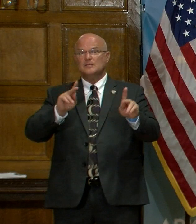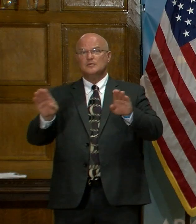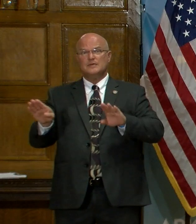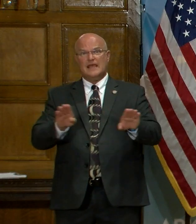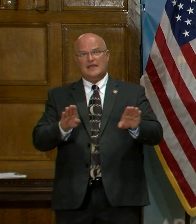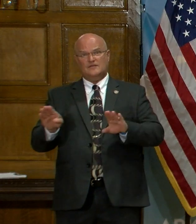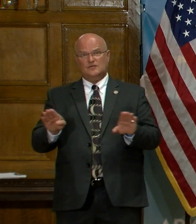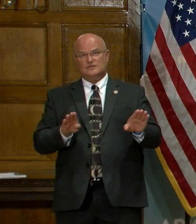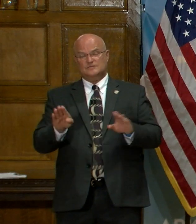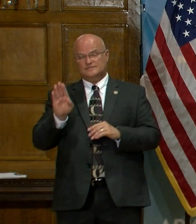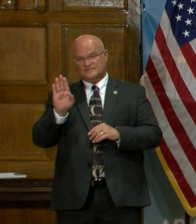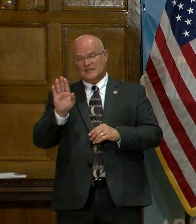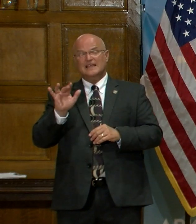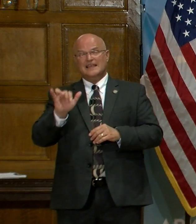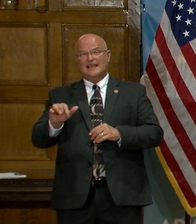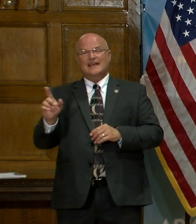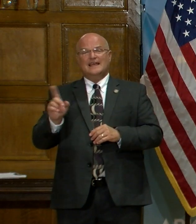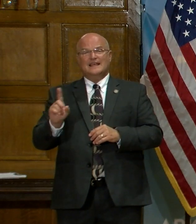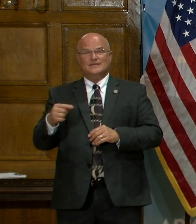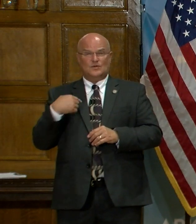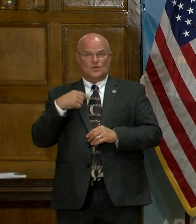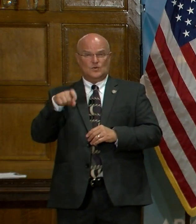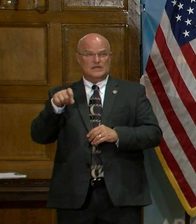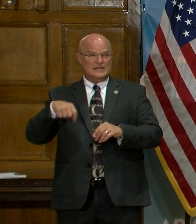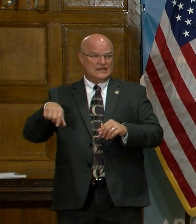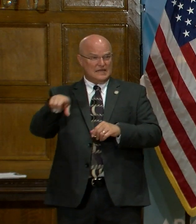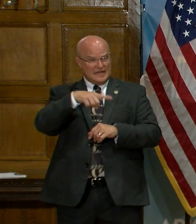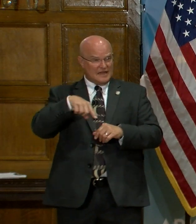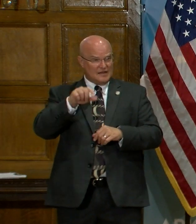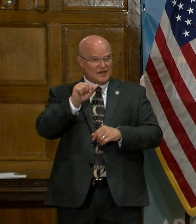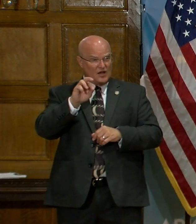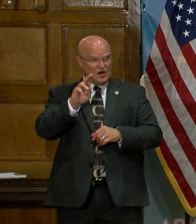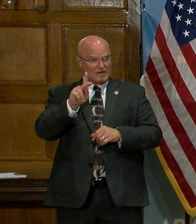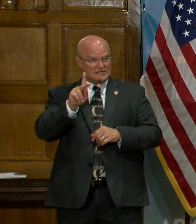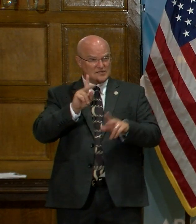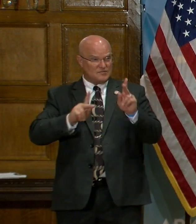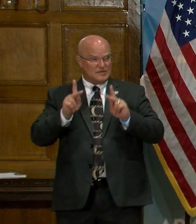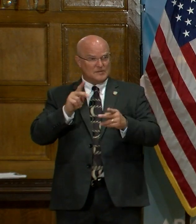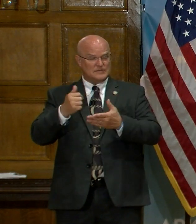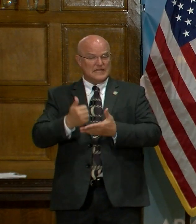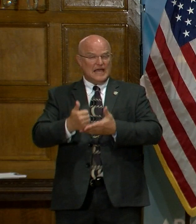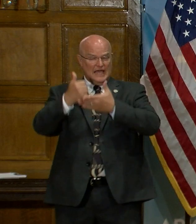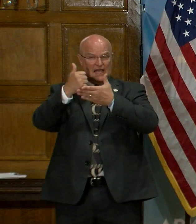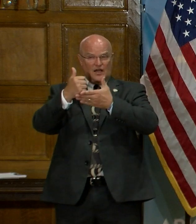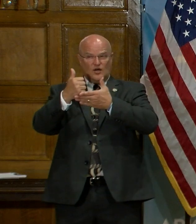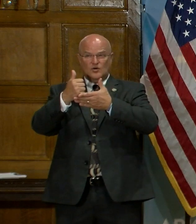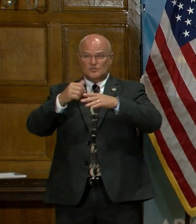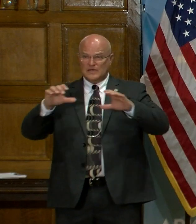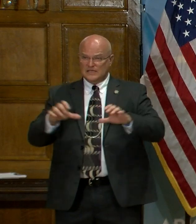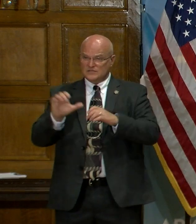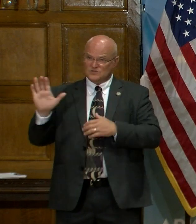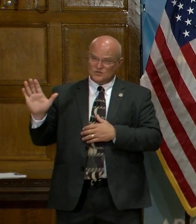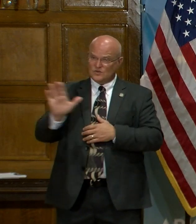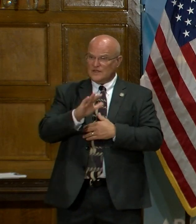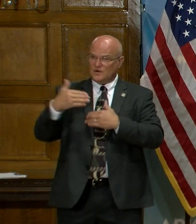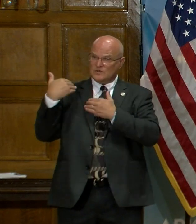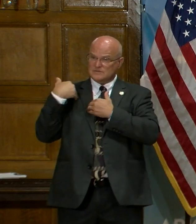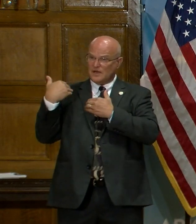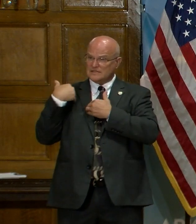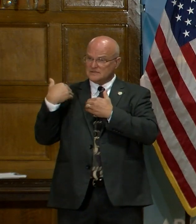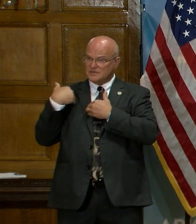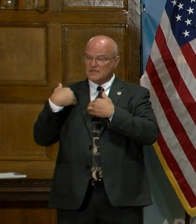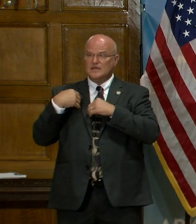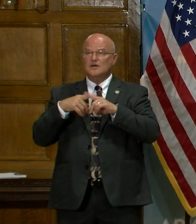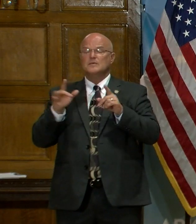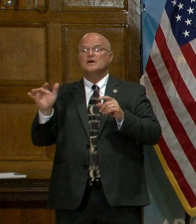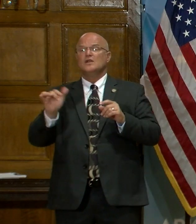behavior. And that's where we need every Arkansan to pitch in, to do their responsibility,